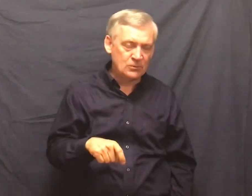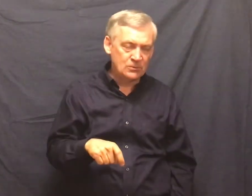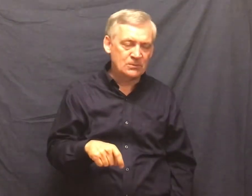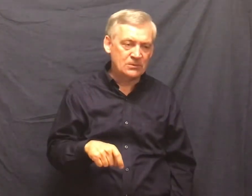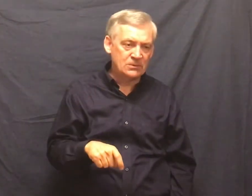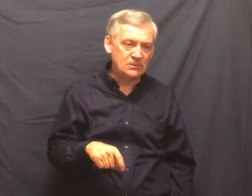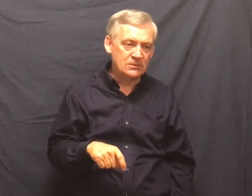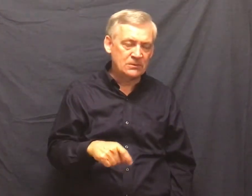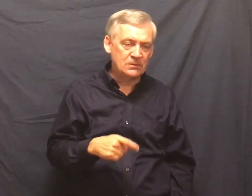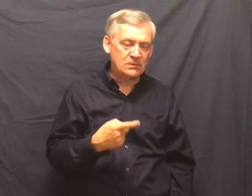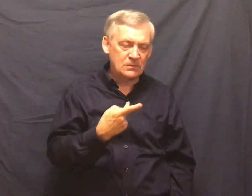We gotta.